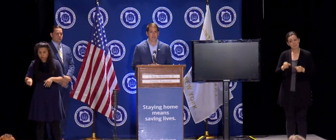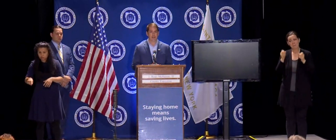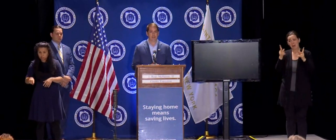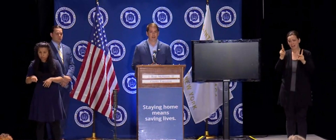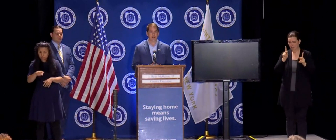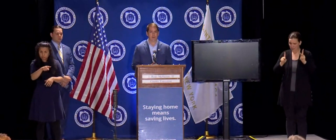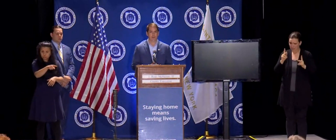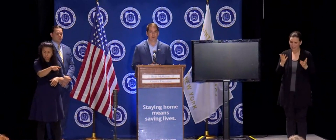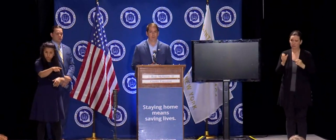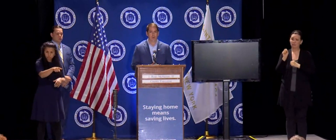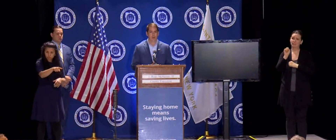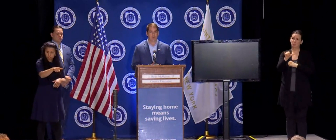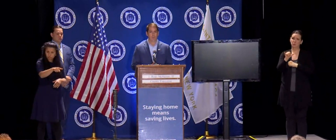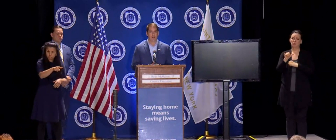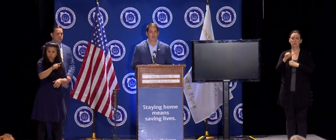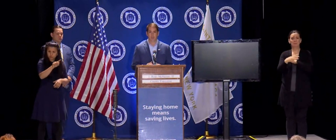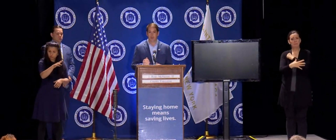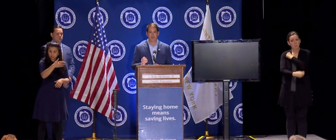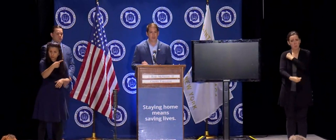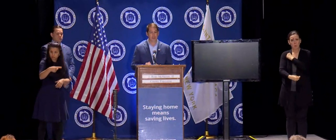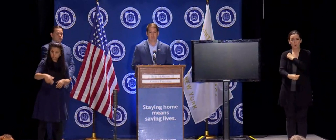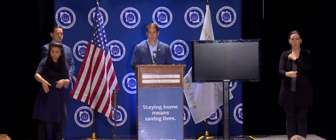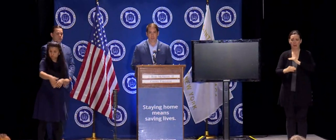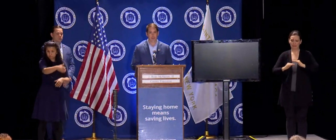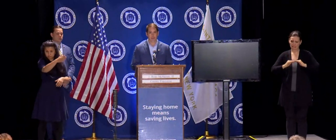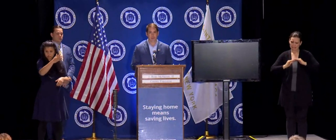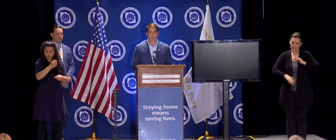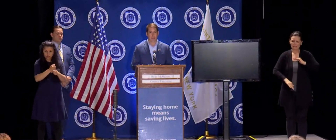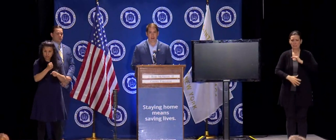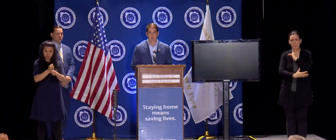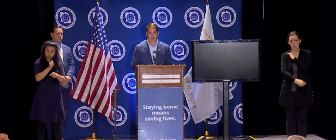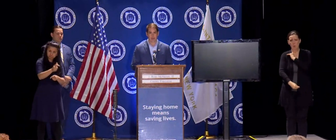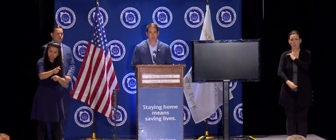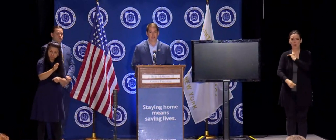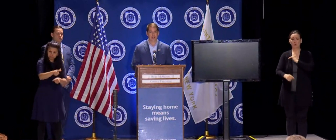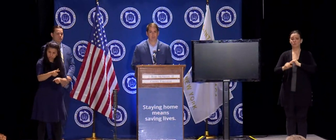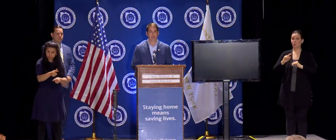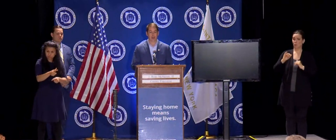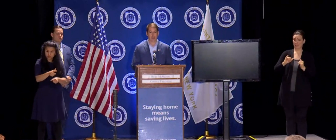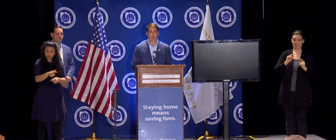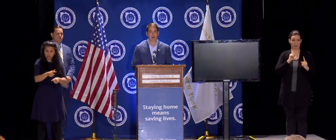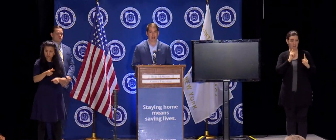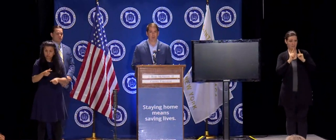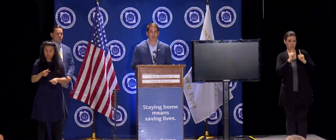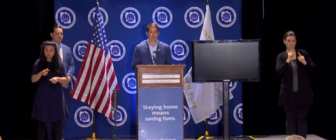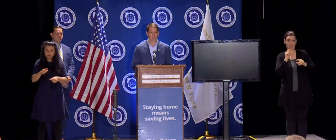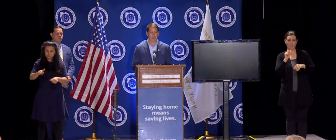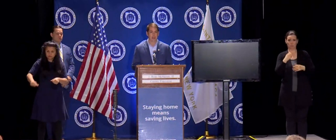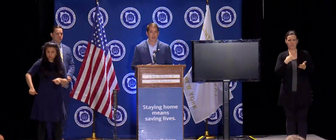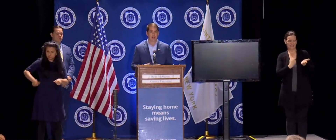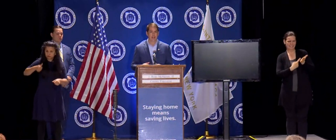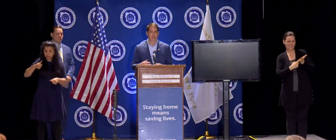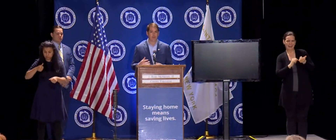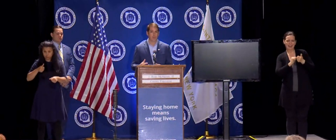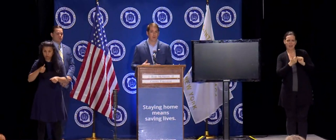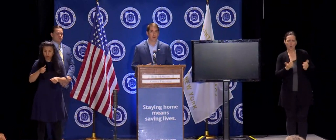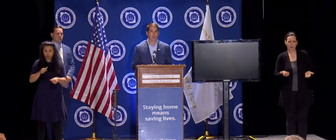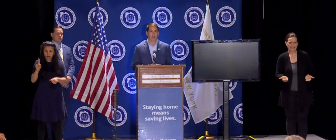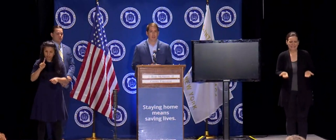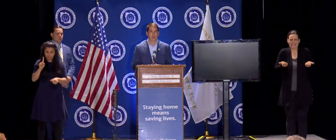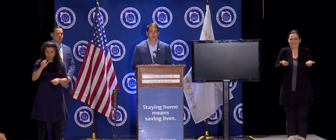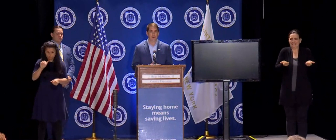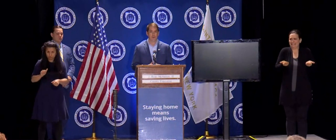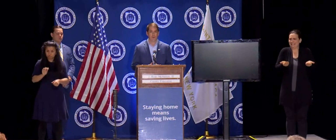in the city of Syracuse. So we, from the first conversations we had about this project, we talked about how we could use it as a